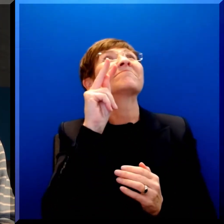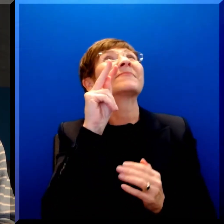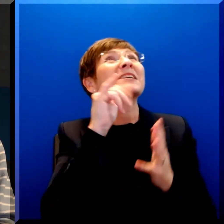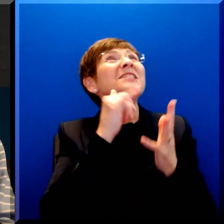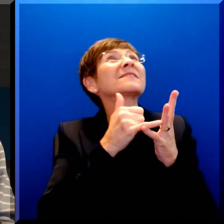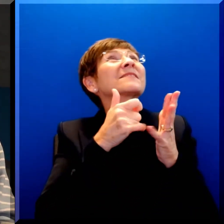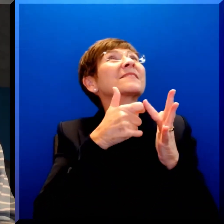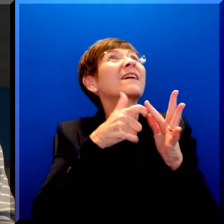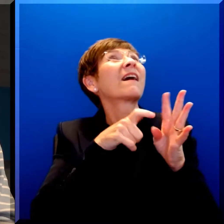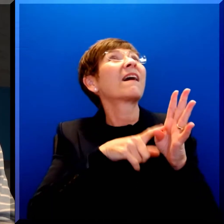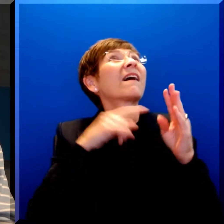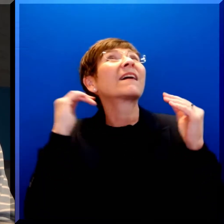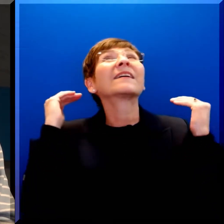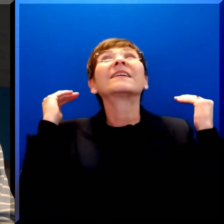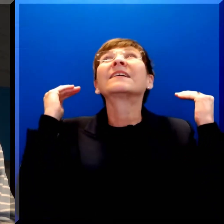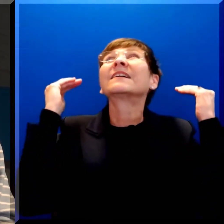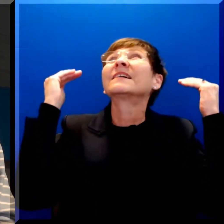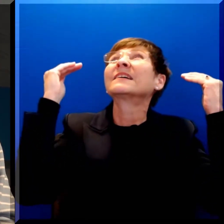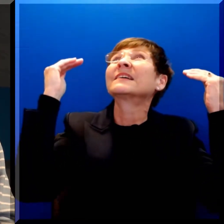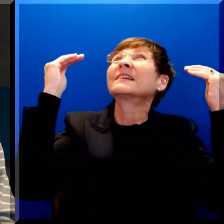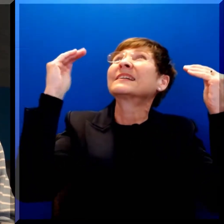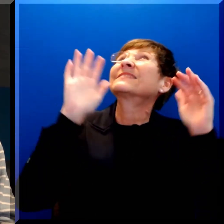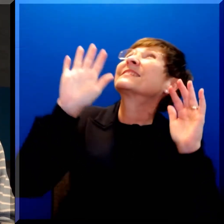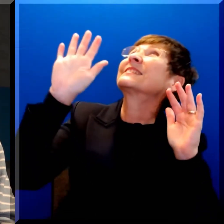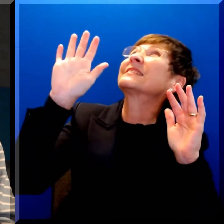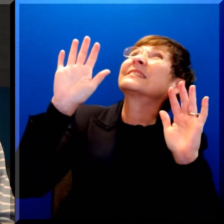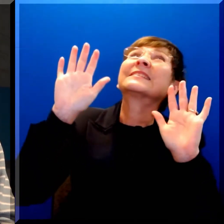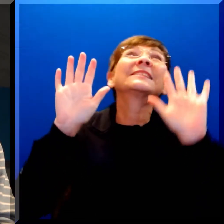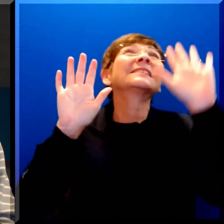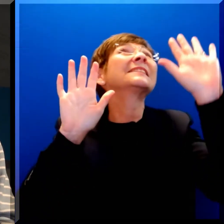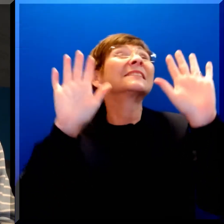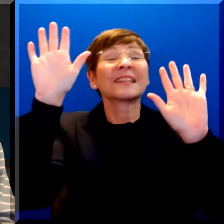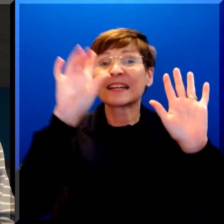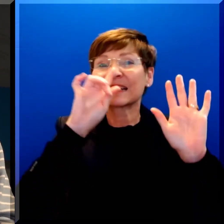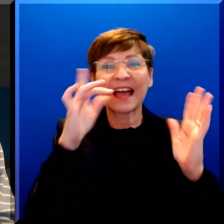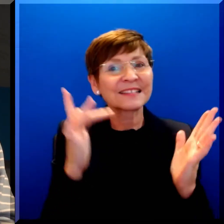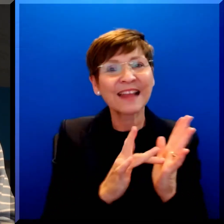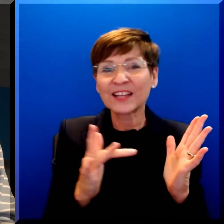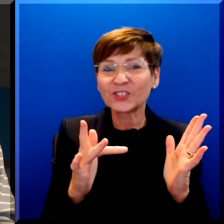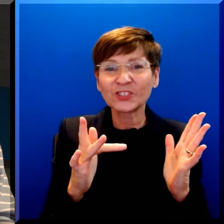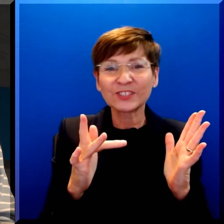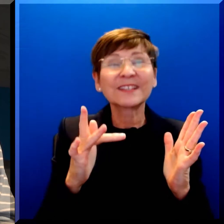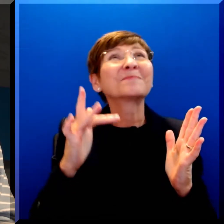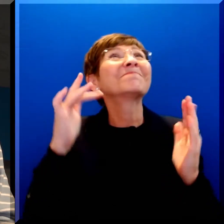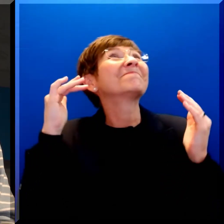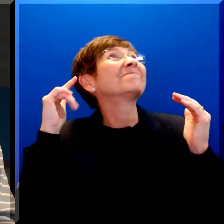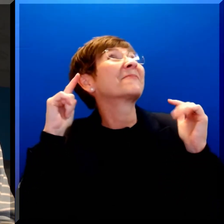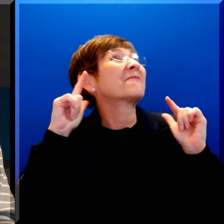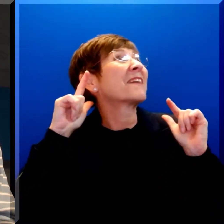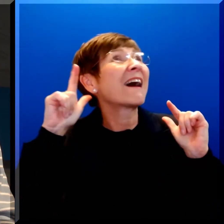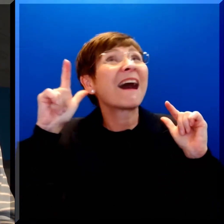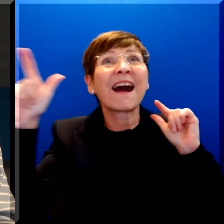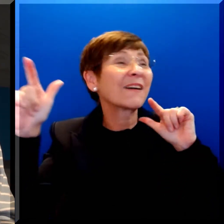Sky, I can't hold you. Still, I know you're there. You stretch so wide, so far,